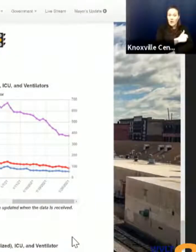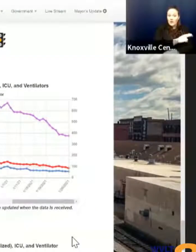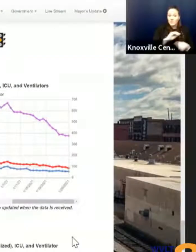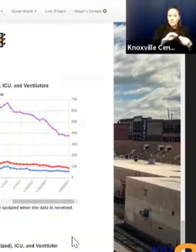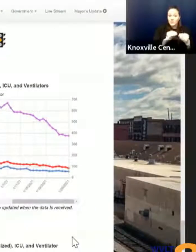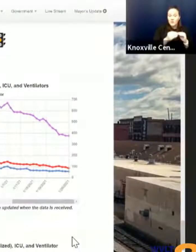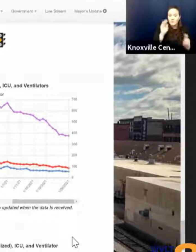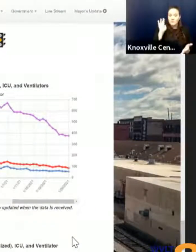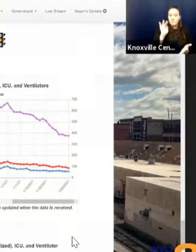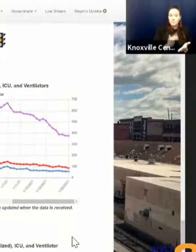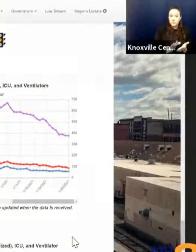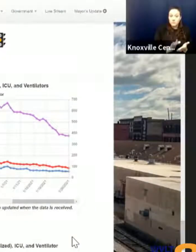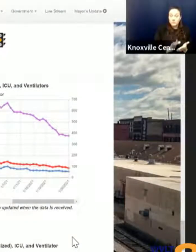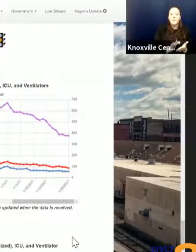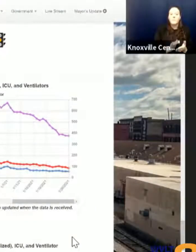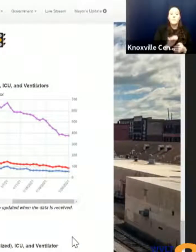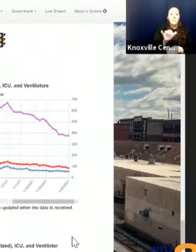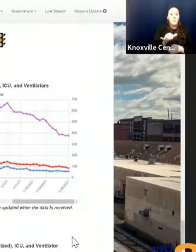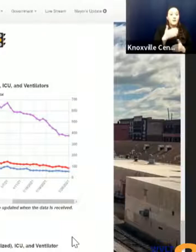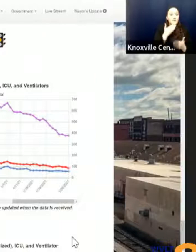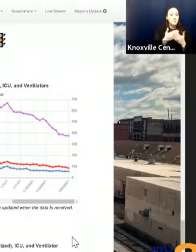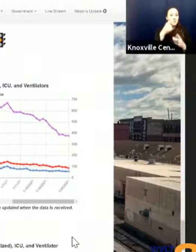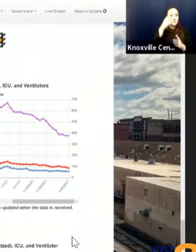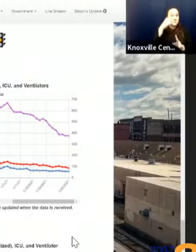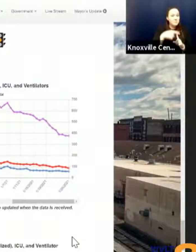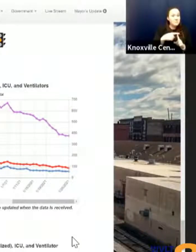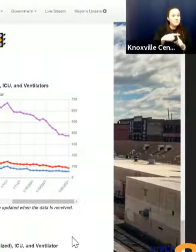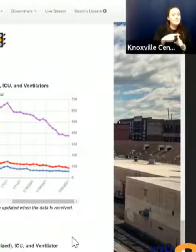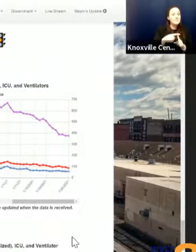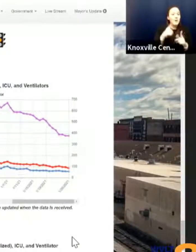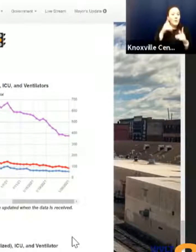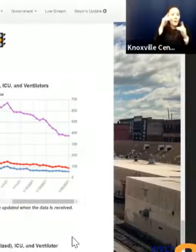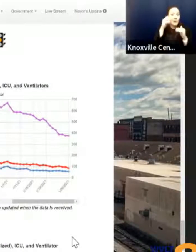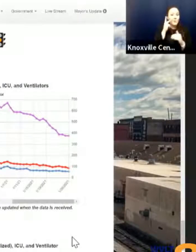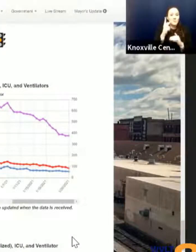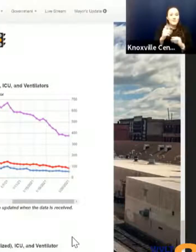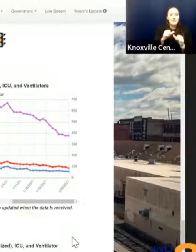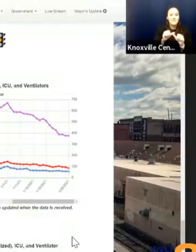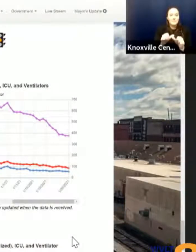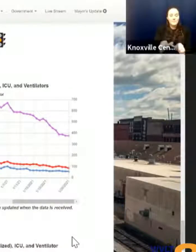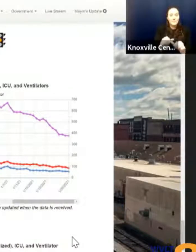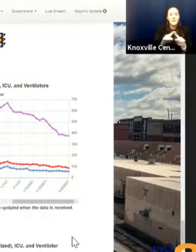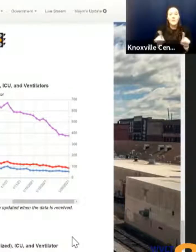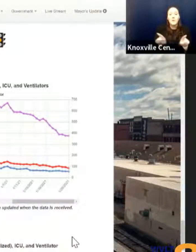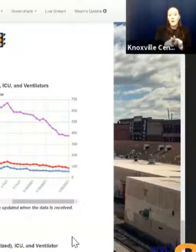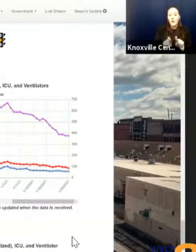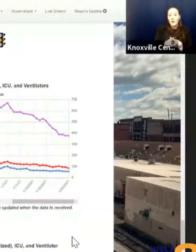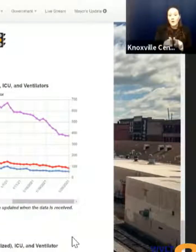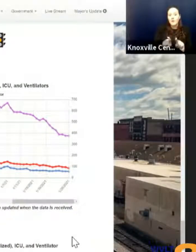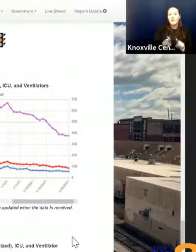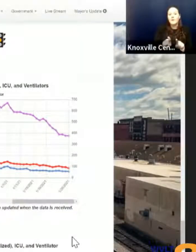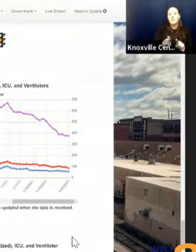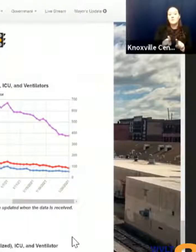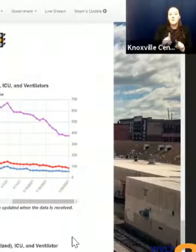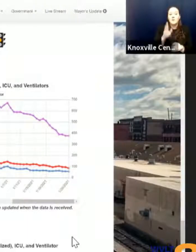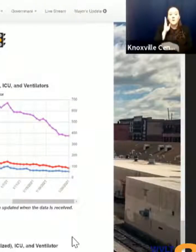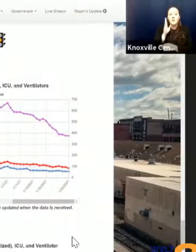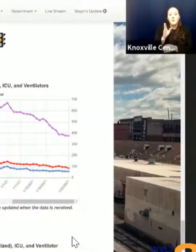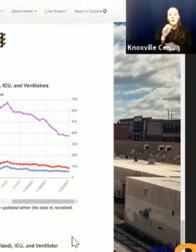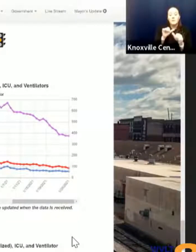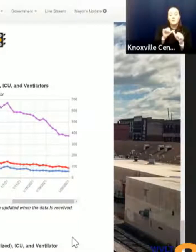decrease. This is encouraging and something we hope to see continue. But we will continue to monitor these